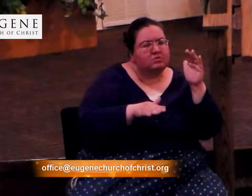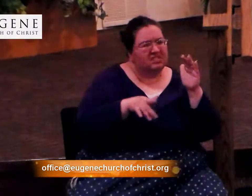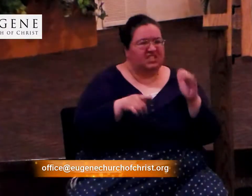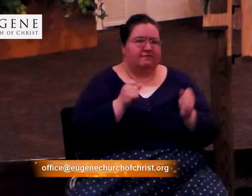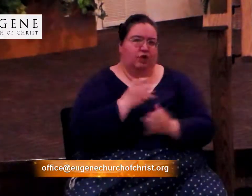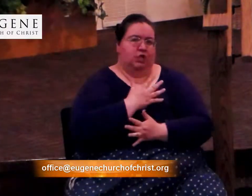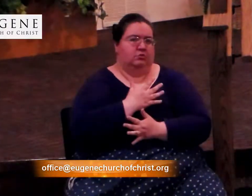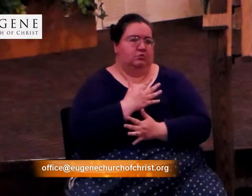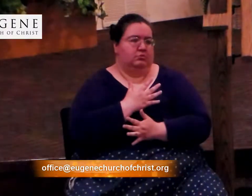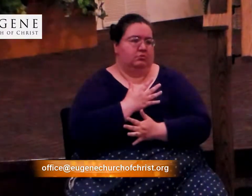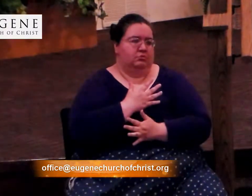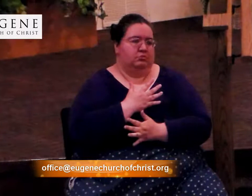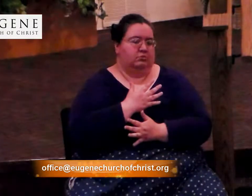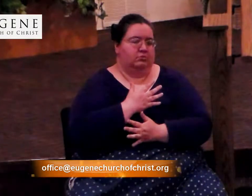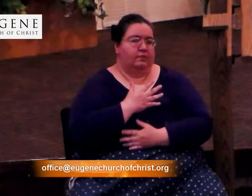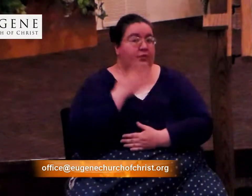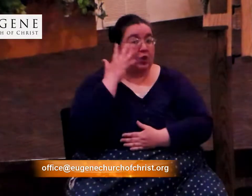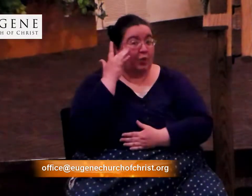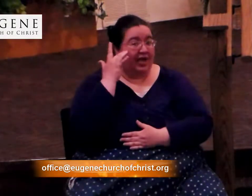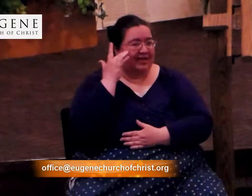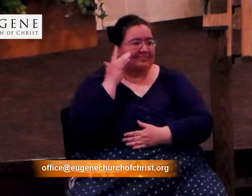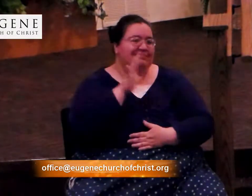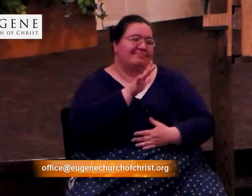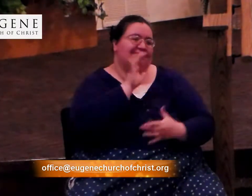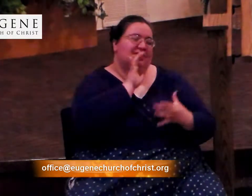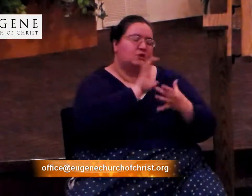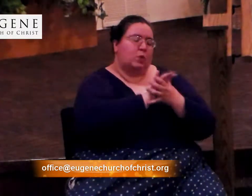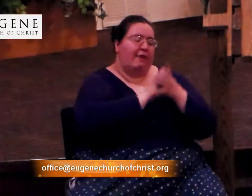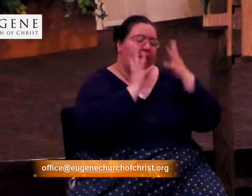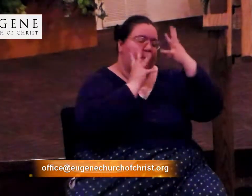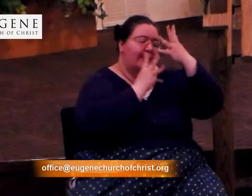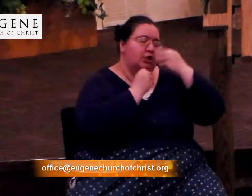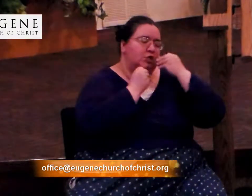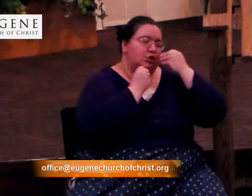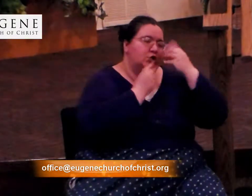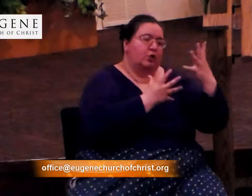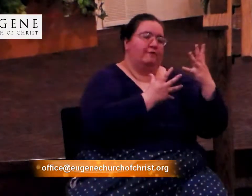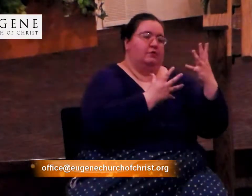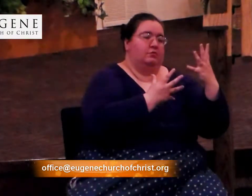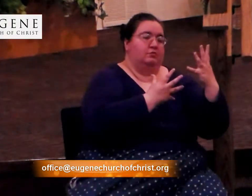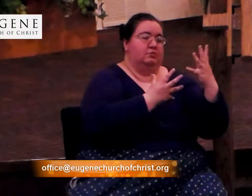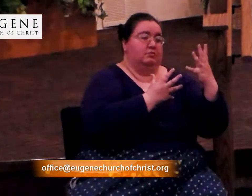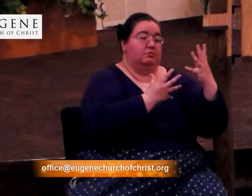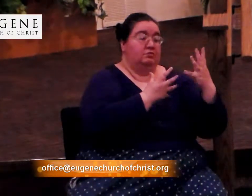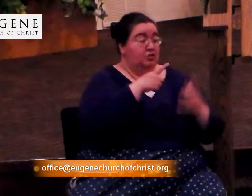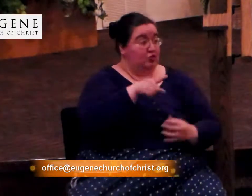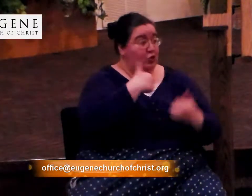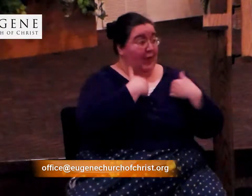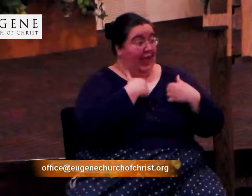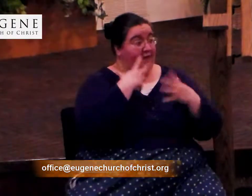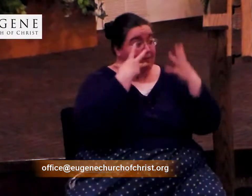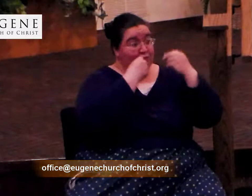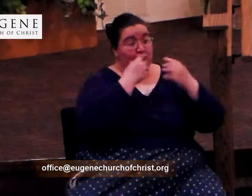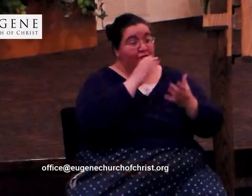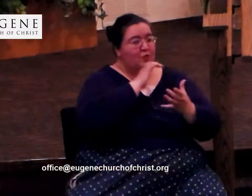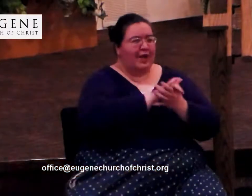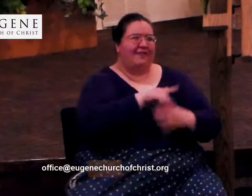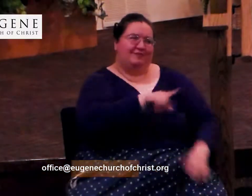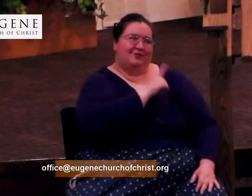is because his wife is beautiful. Okay, guys, those of us with beautiful wives, we understand this. There's this fear there because he's afraid